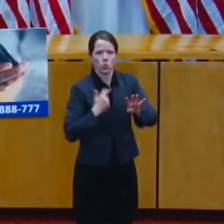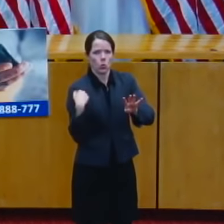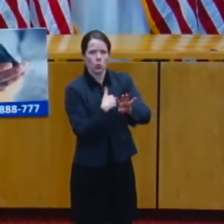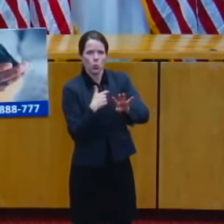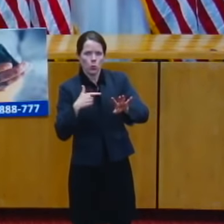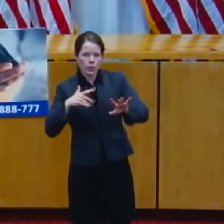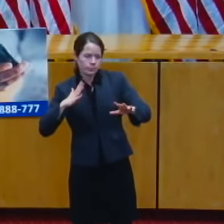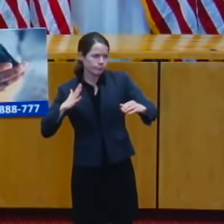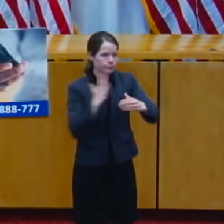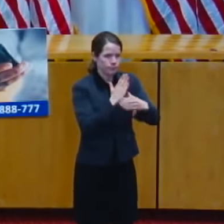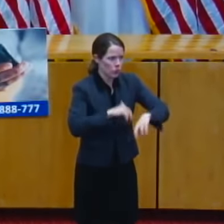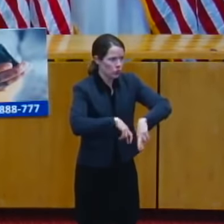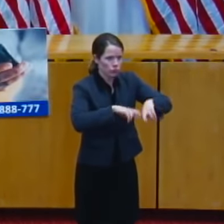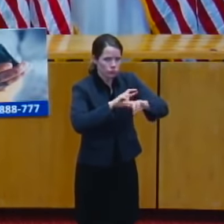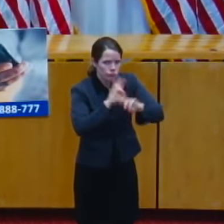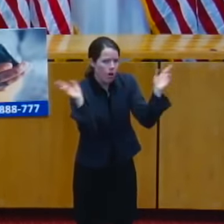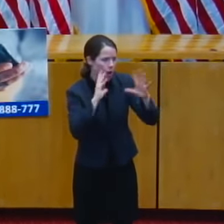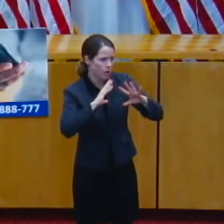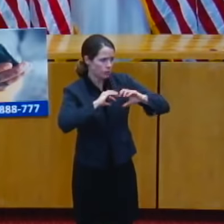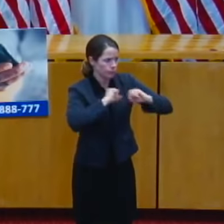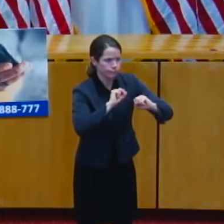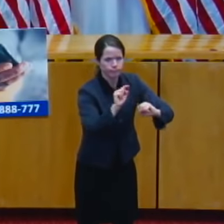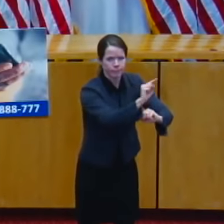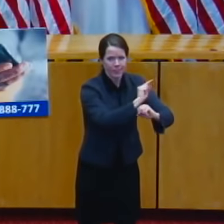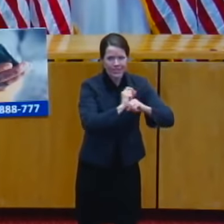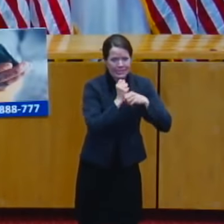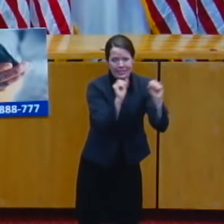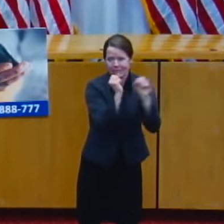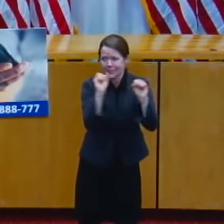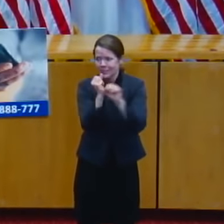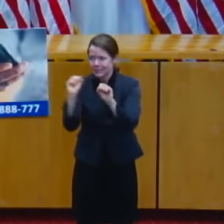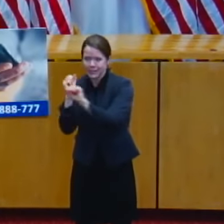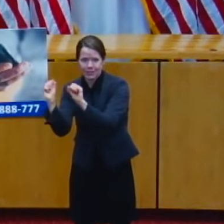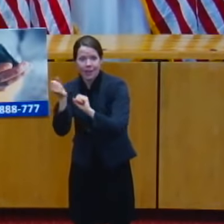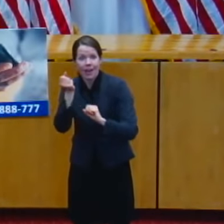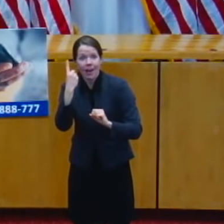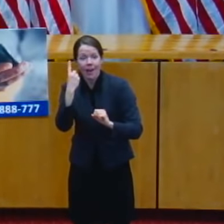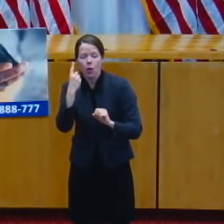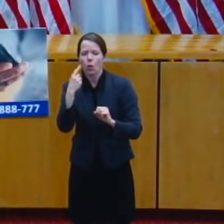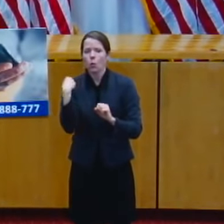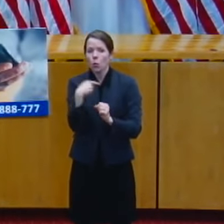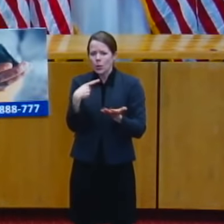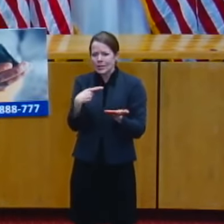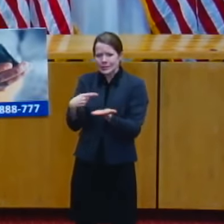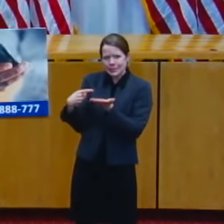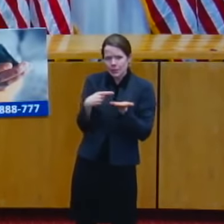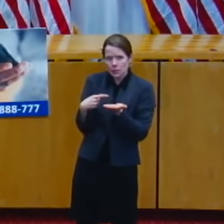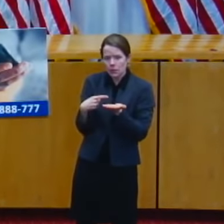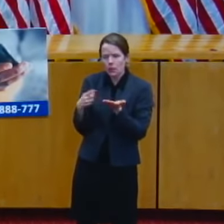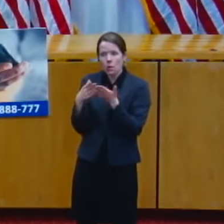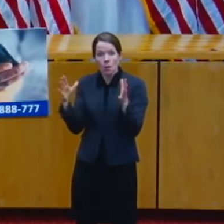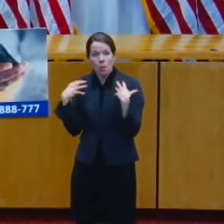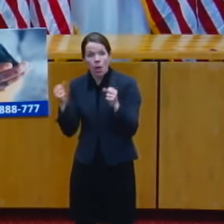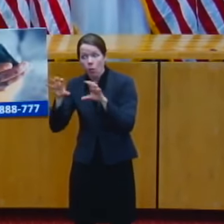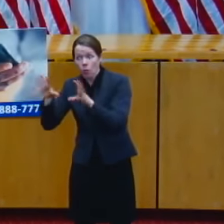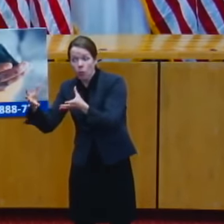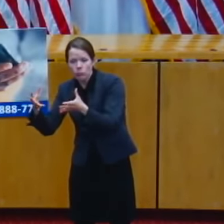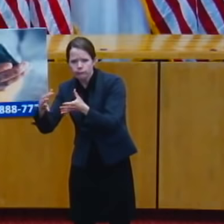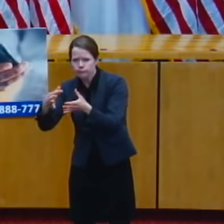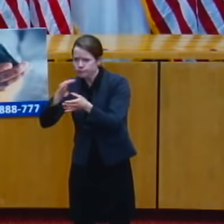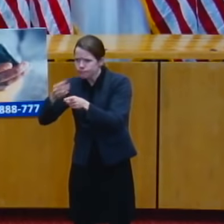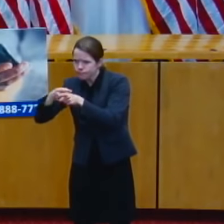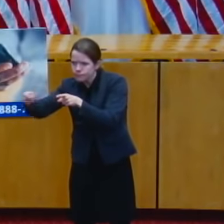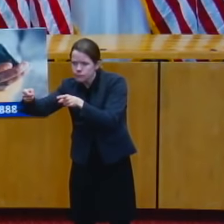in conjunction with ethicists, public health experts, and medical professionals to ensure that no